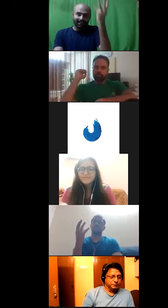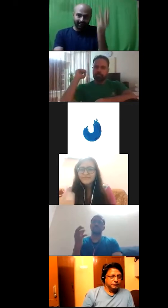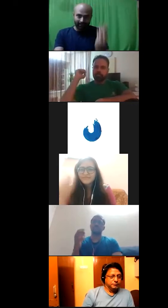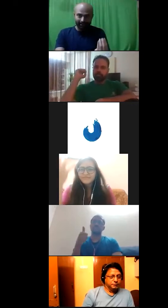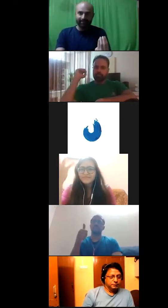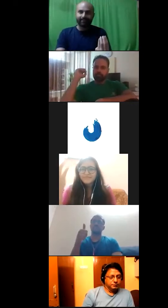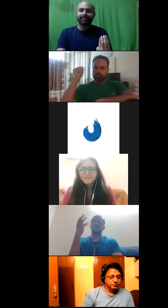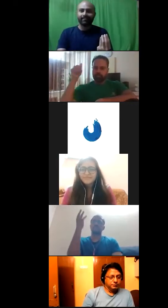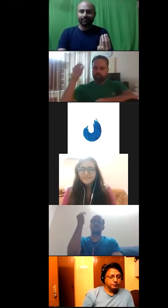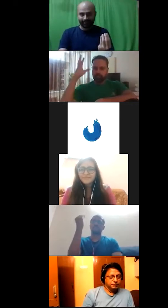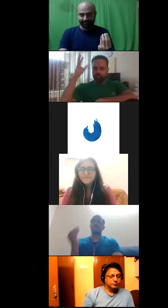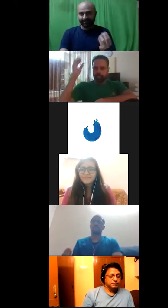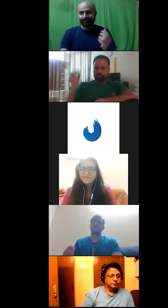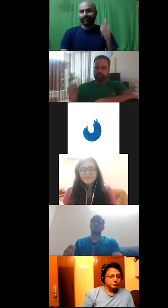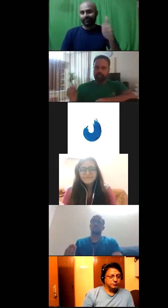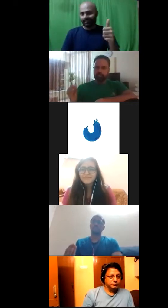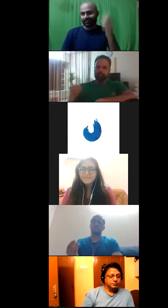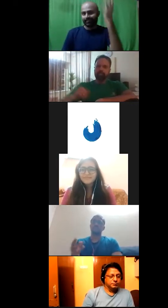Good night.